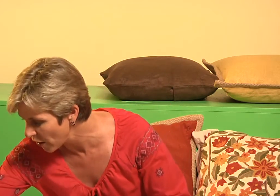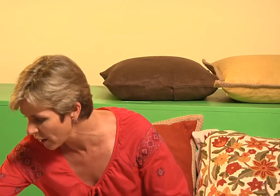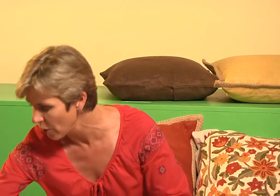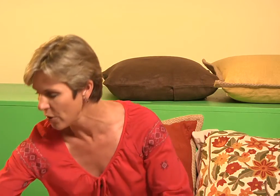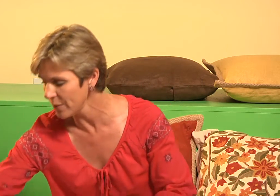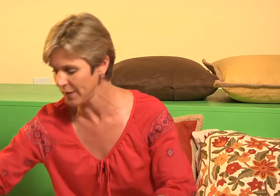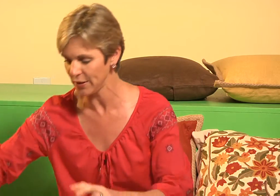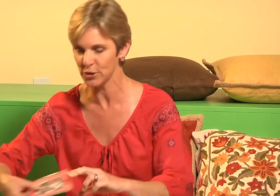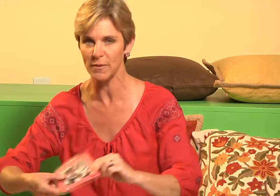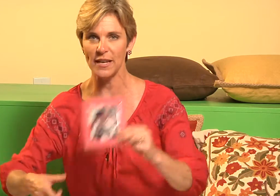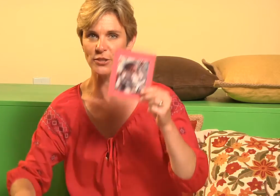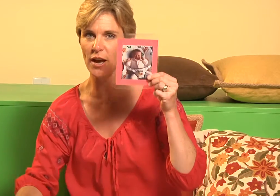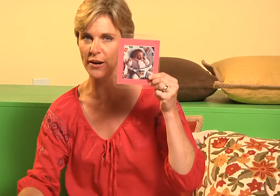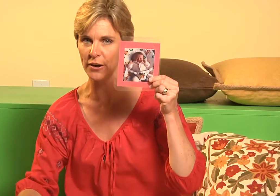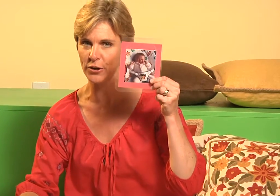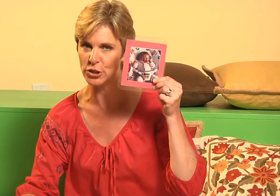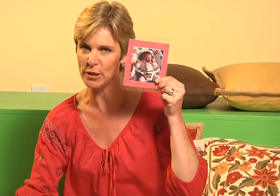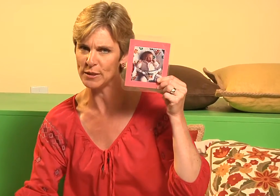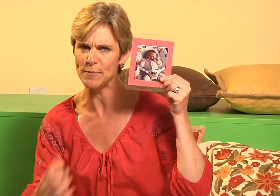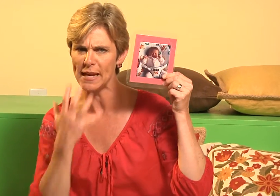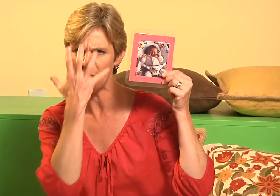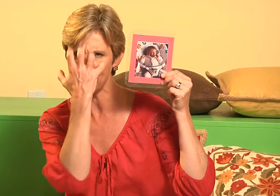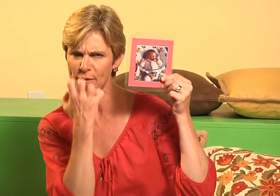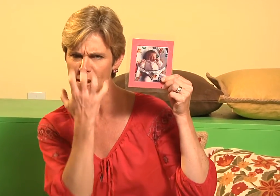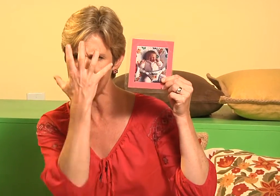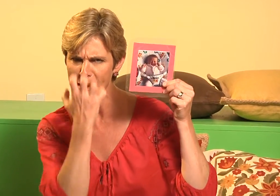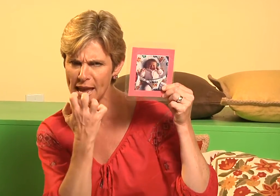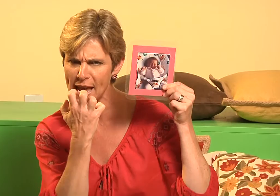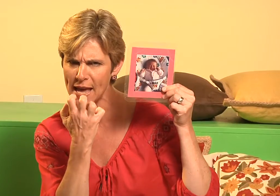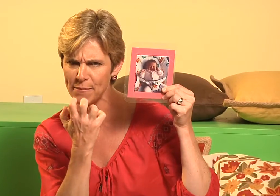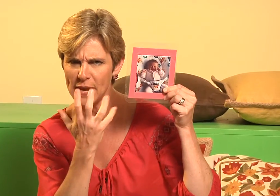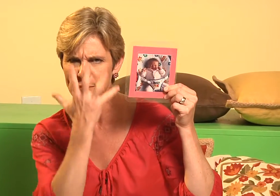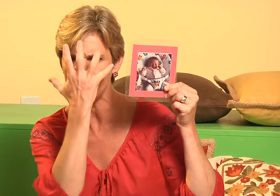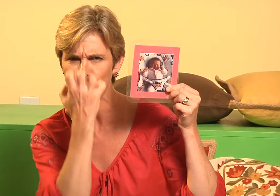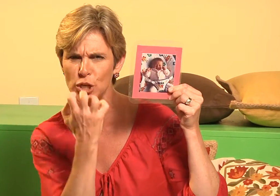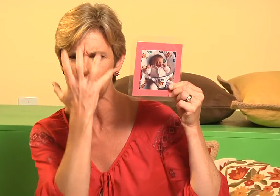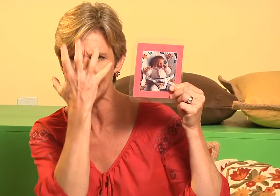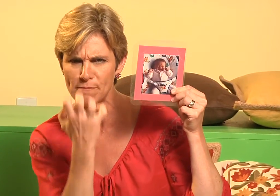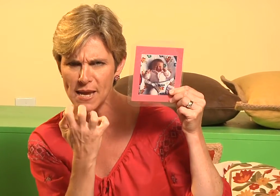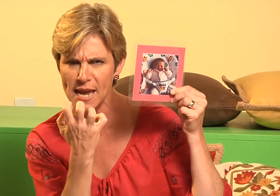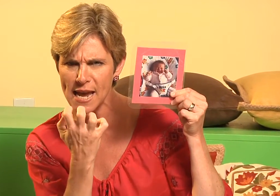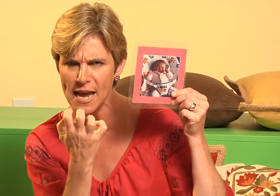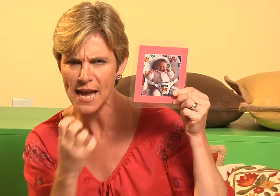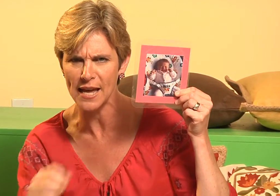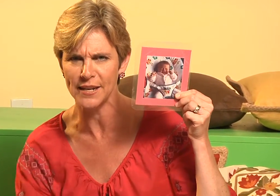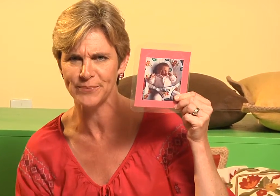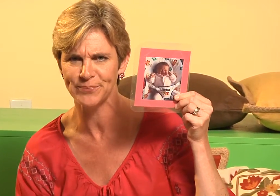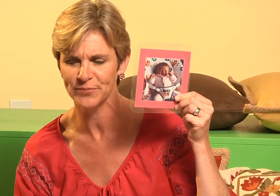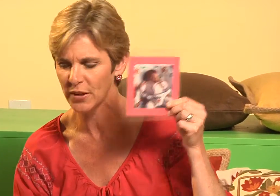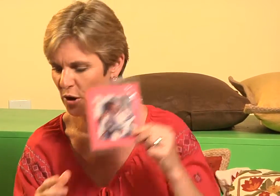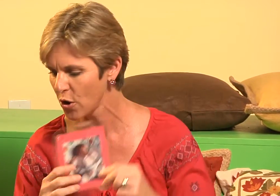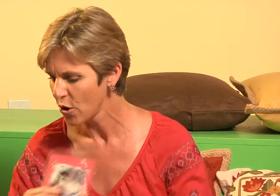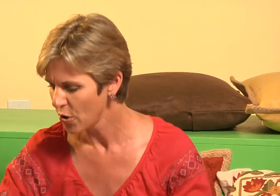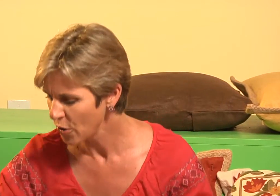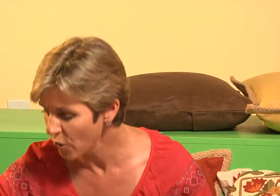Or, here's my daughter. She was being a very mad baby. She was mad.